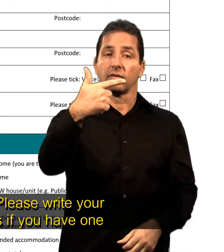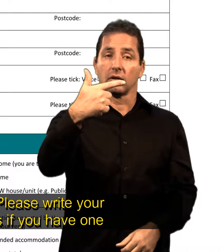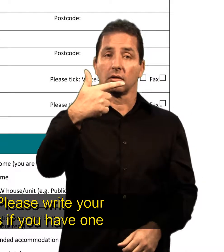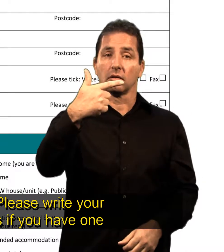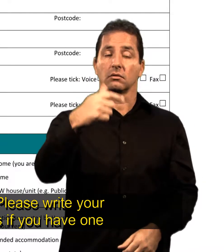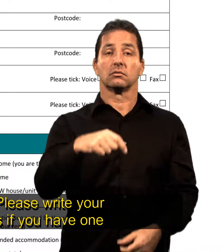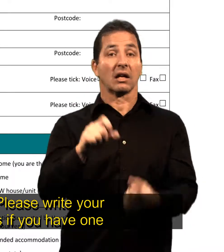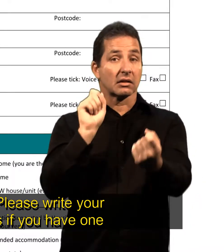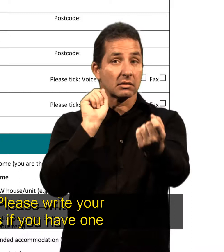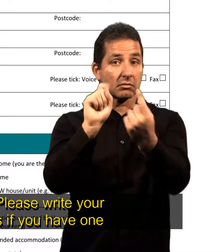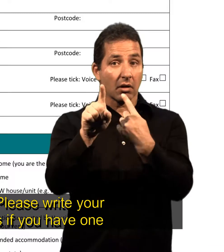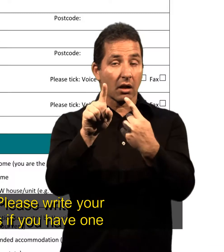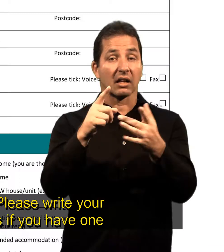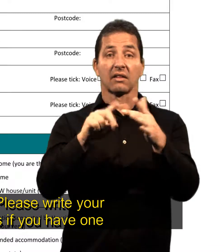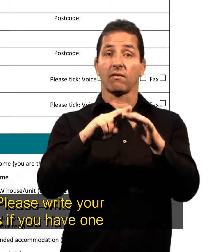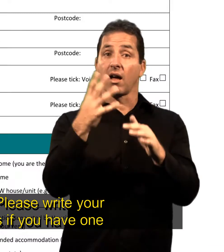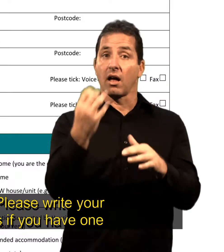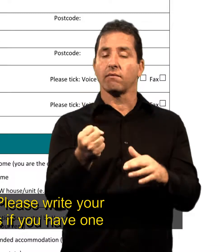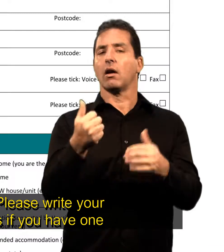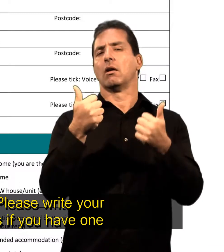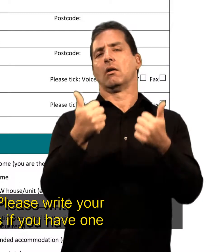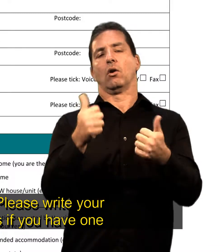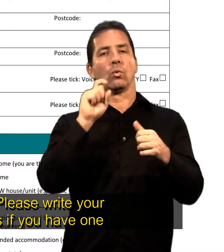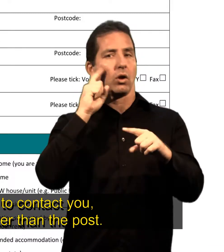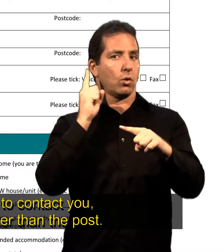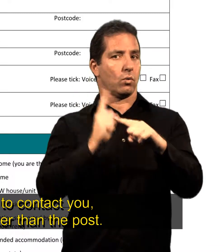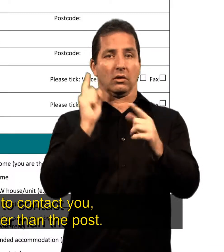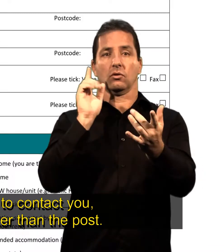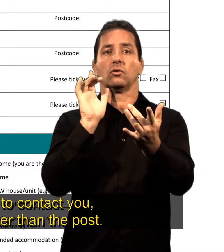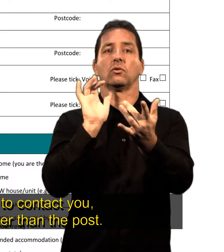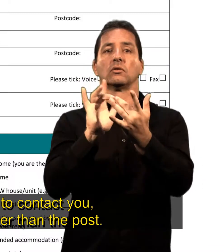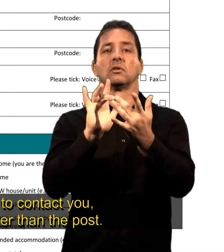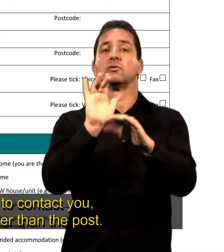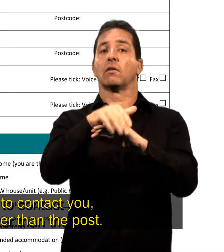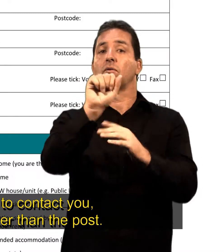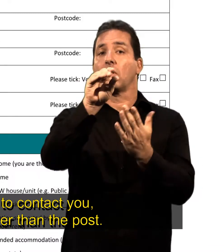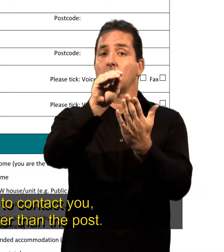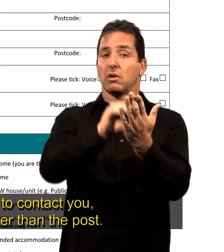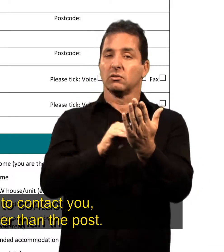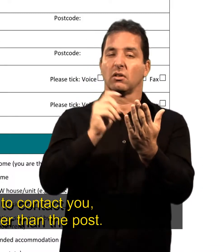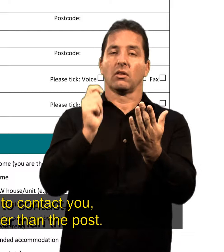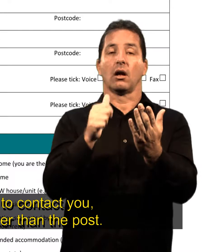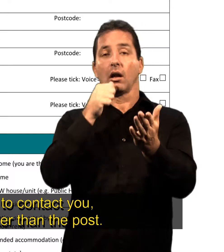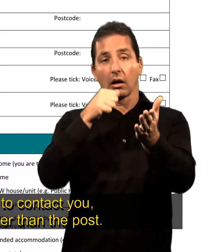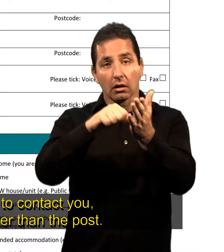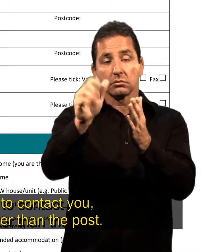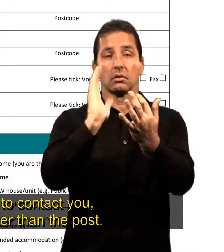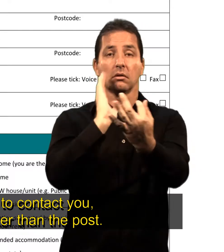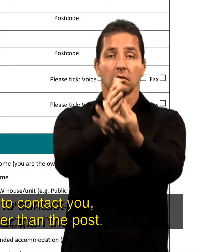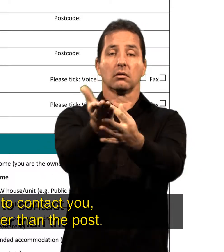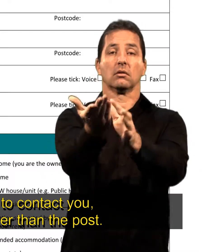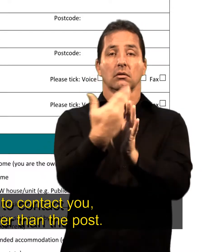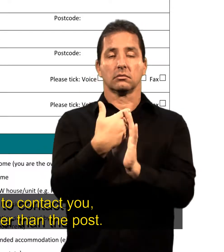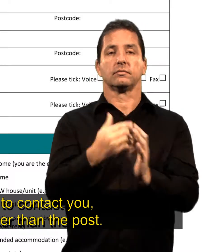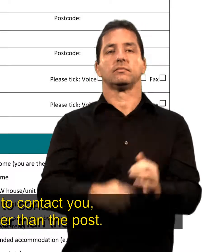Question 7. Please write your email address if you have one. If we need to contact you, email is quicker than post.